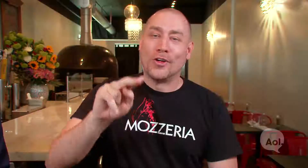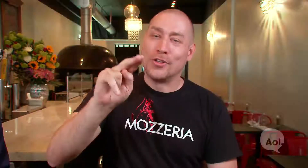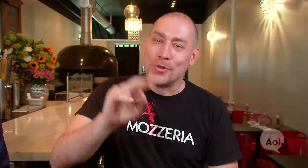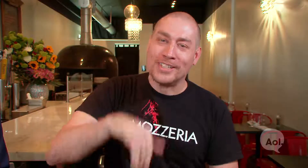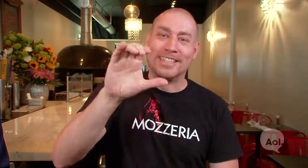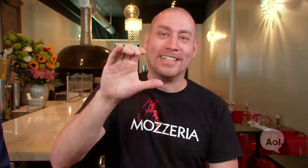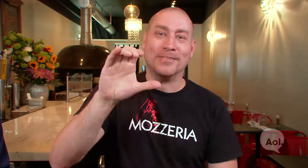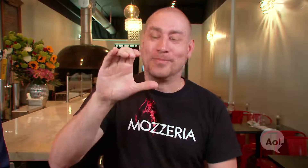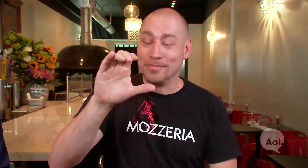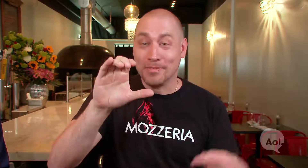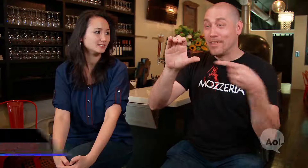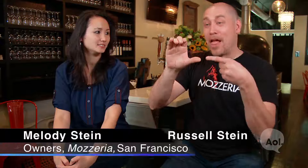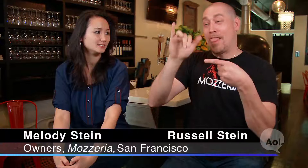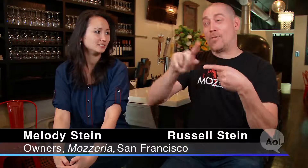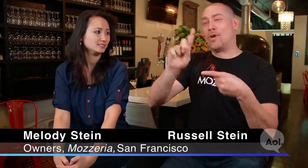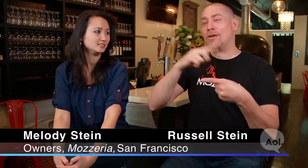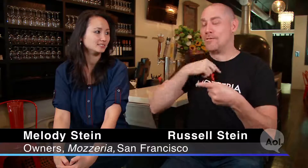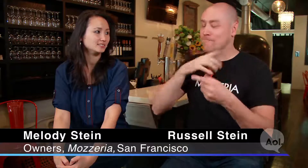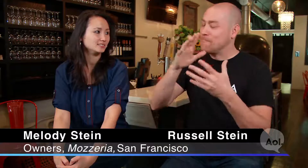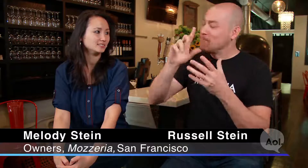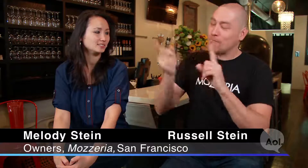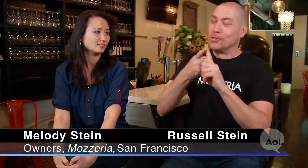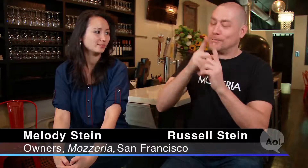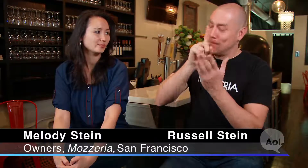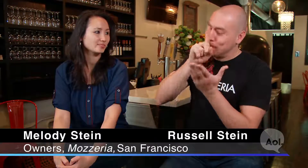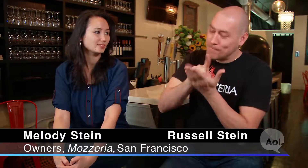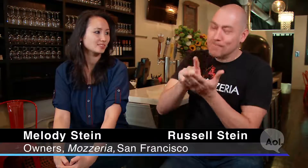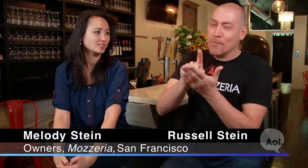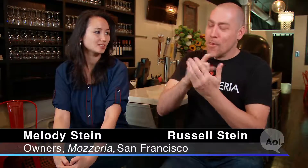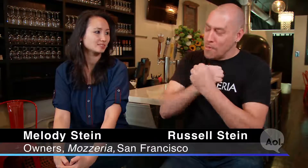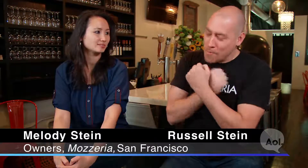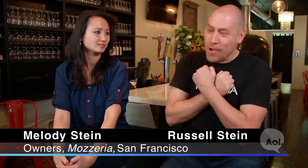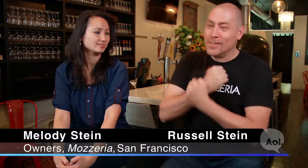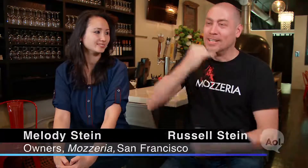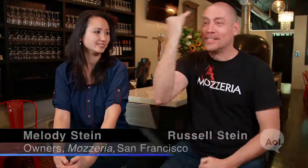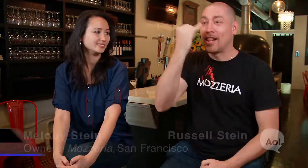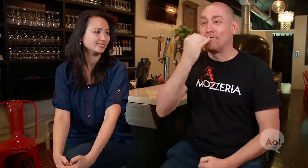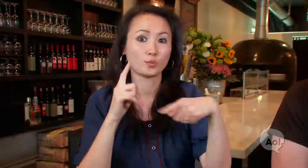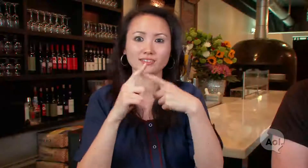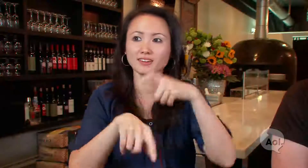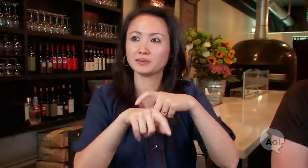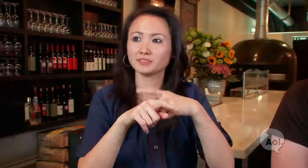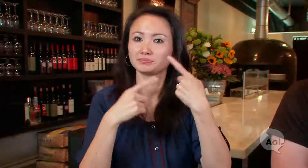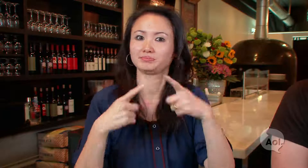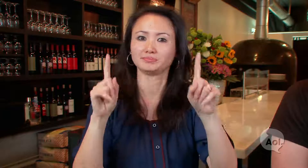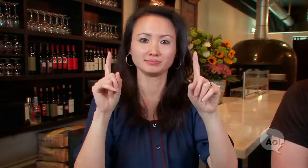I was born in New York City, and that's where I first developed my passion for Italian food. When the opportunity finally